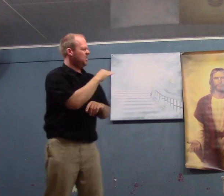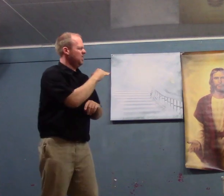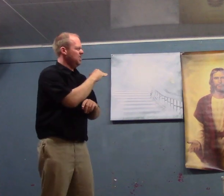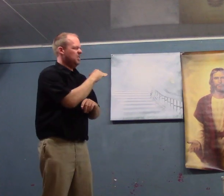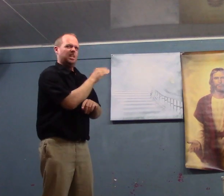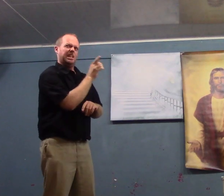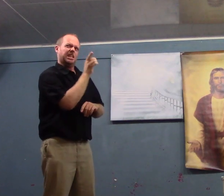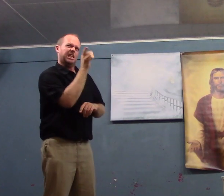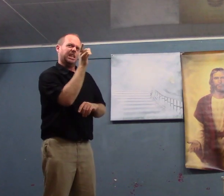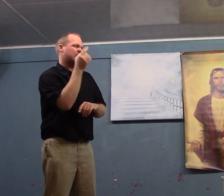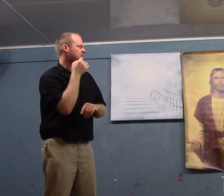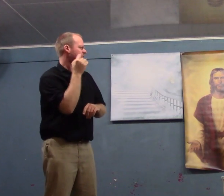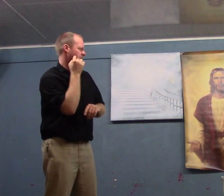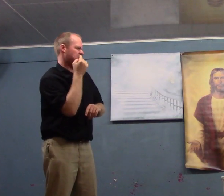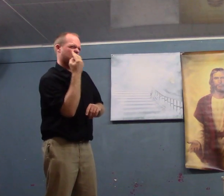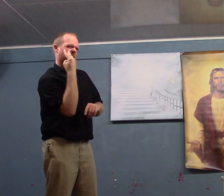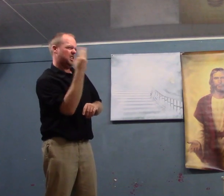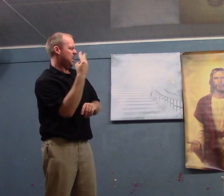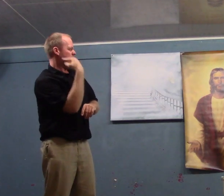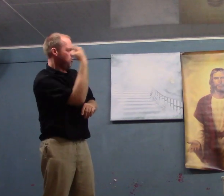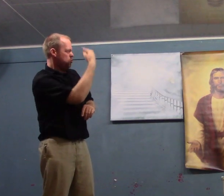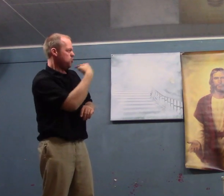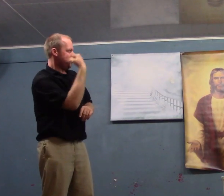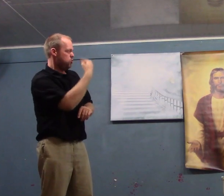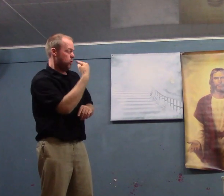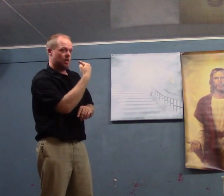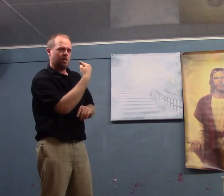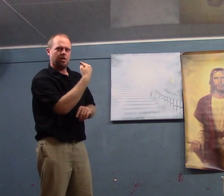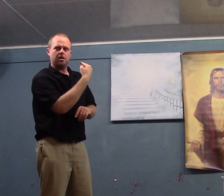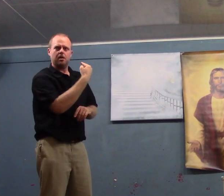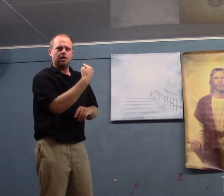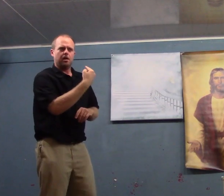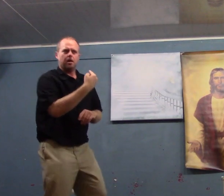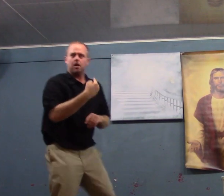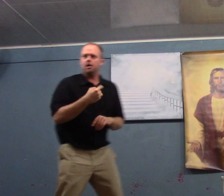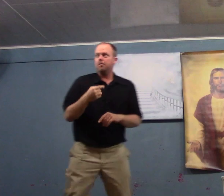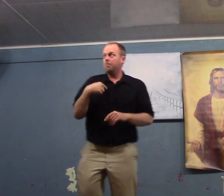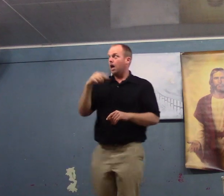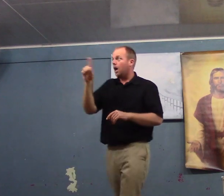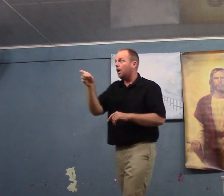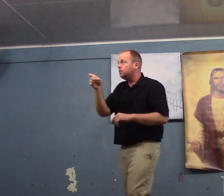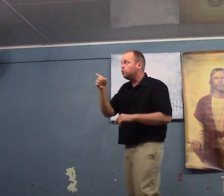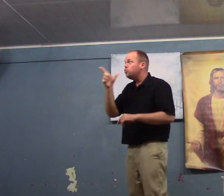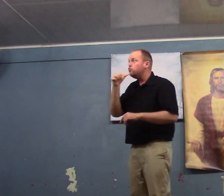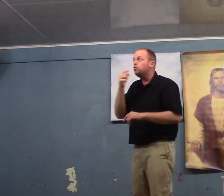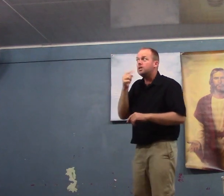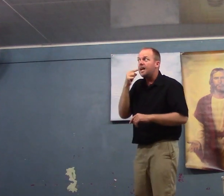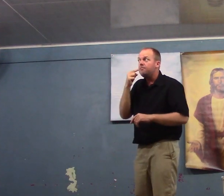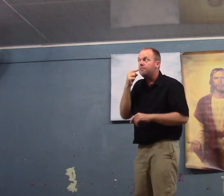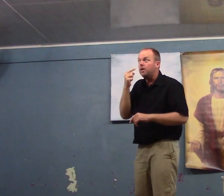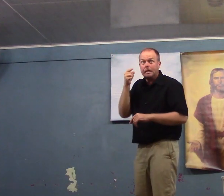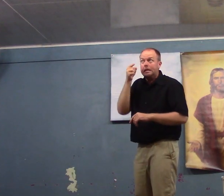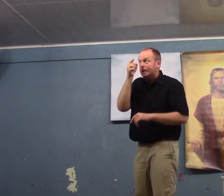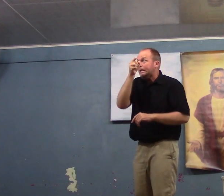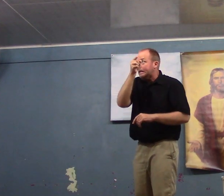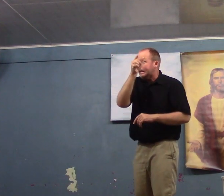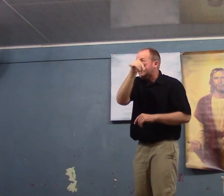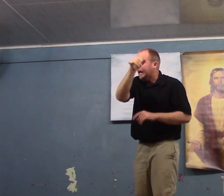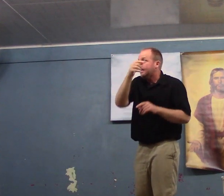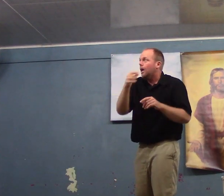I once met a person, a hearing person, and he asked me, what happened to that person? What happened